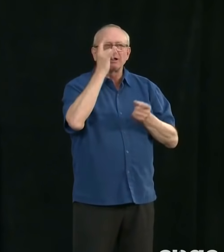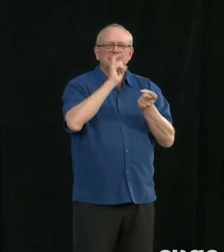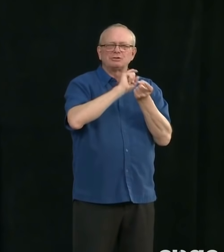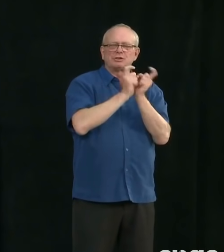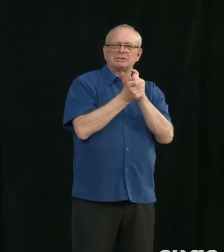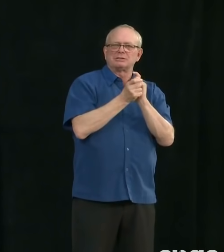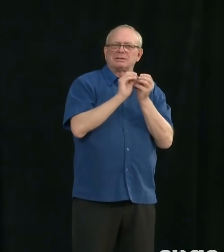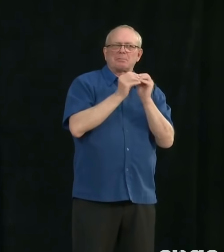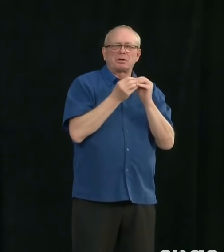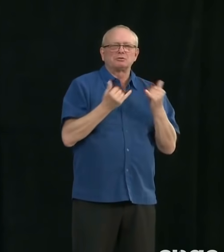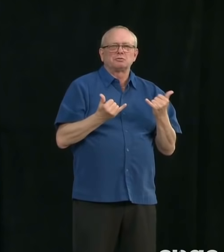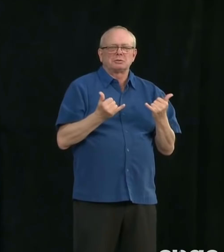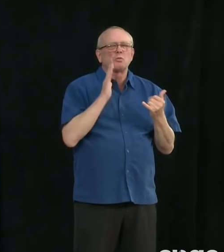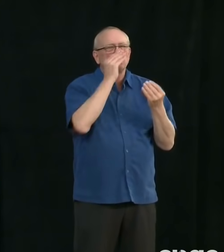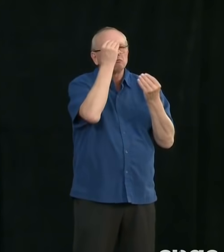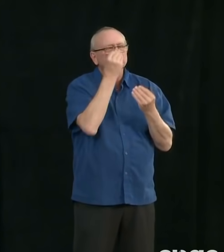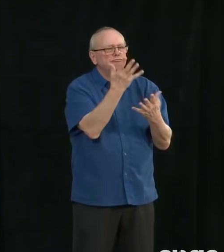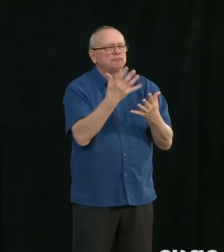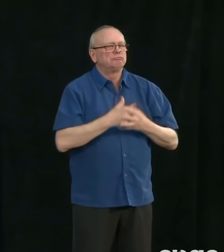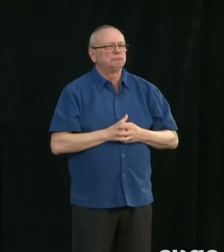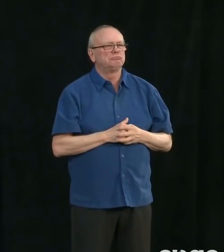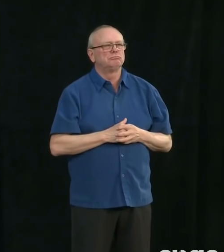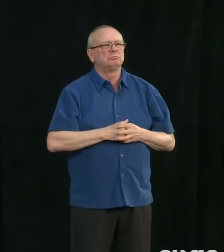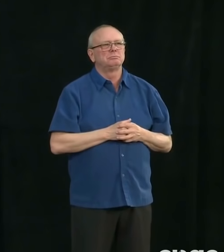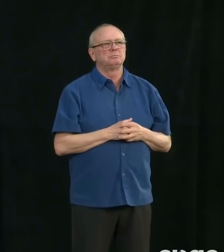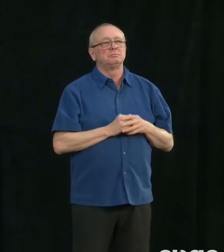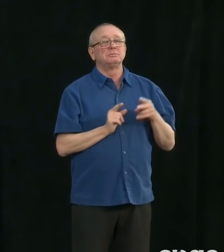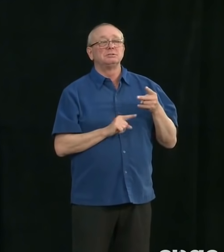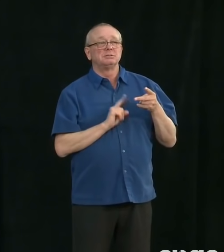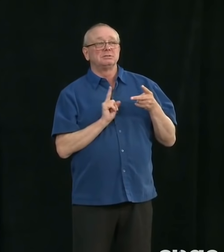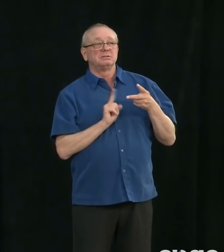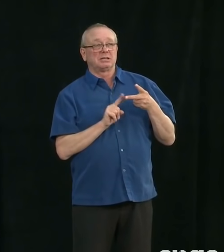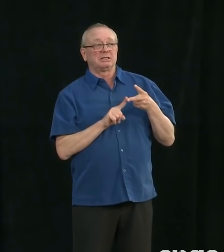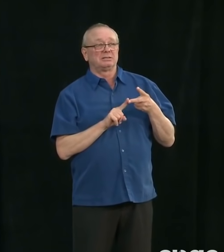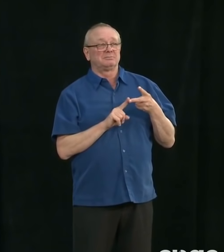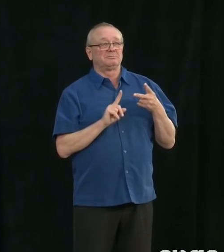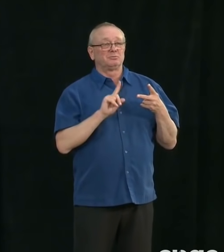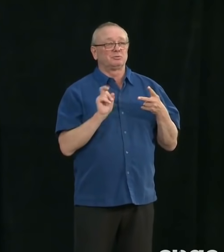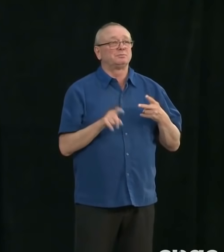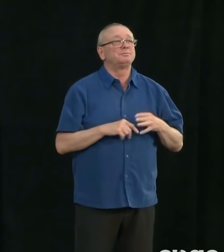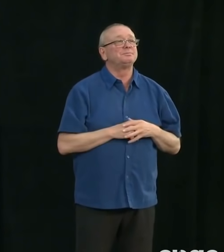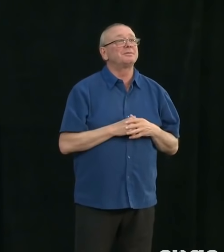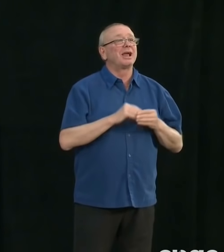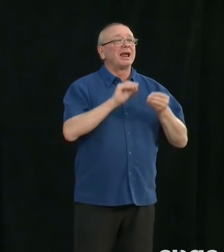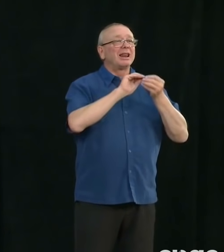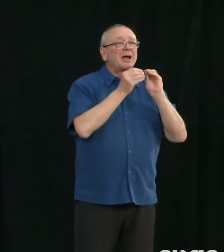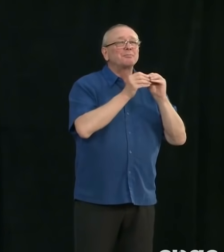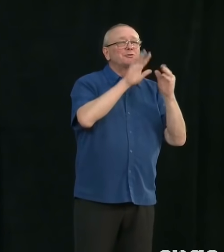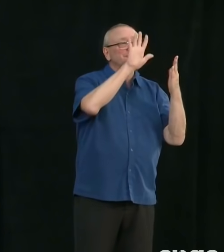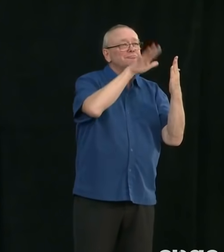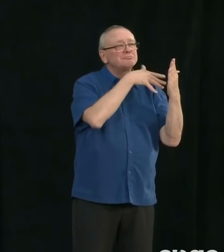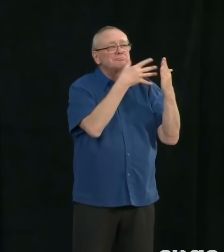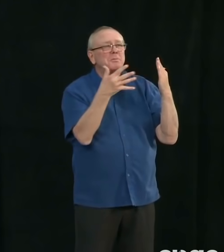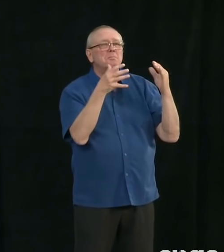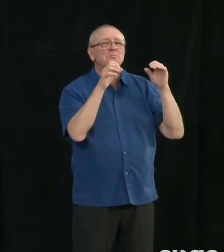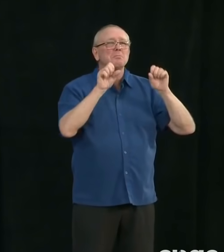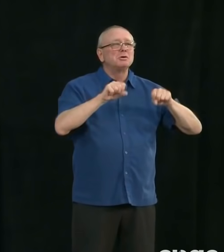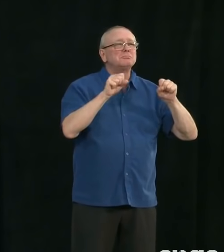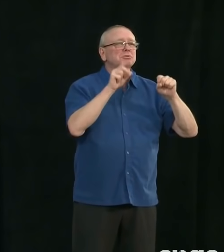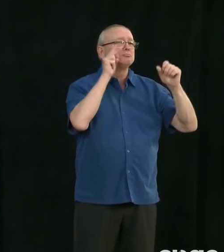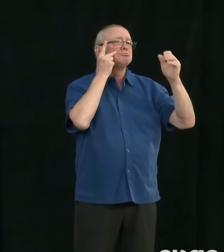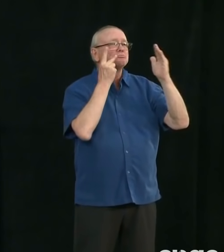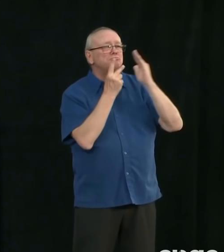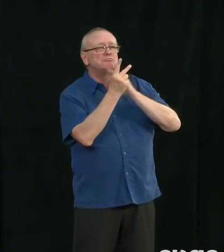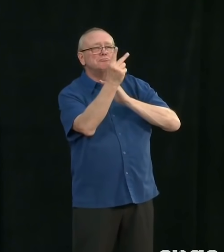wave, what's really important to know with respect to thinking about the pandemic in terms of waves coming and going